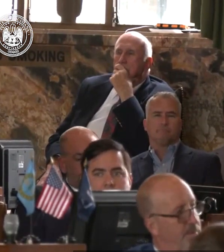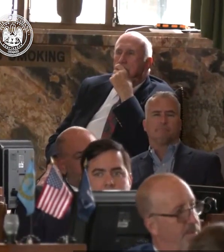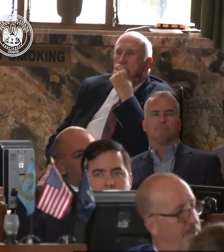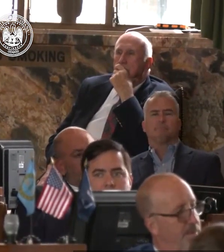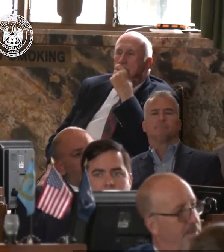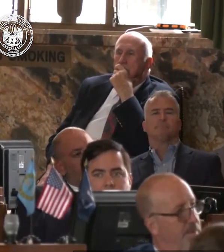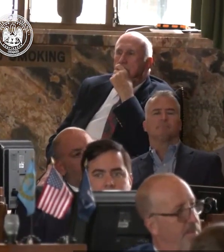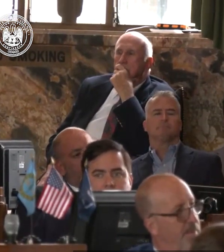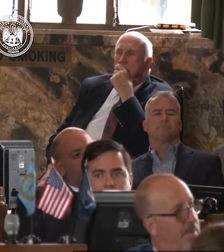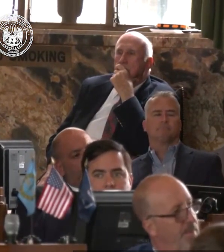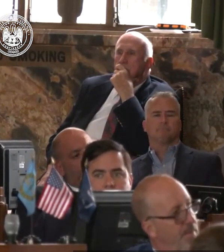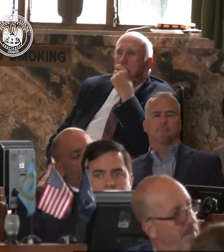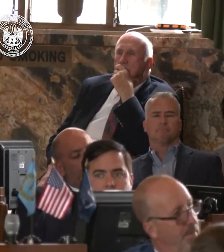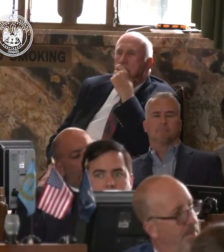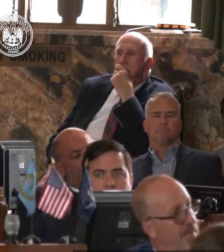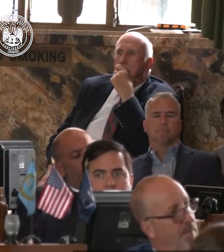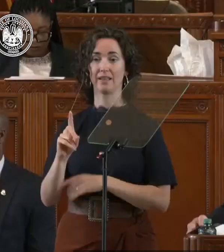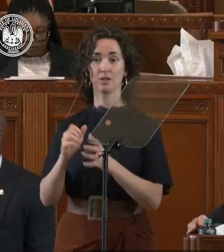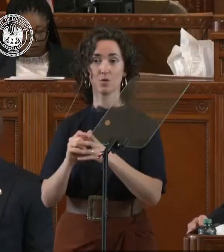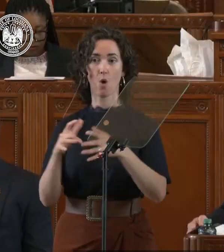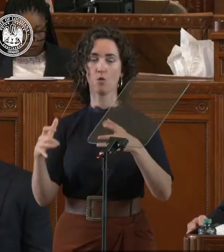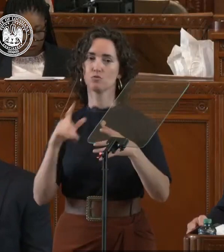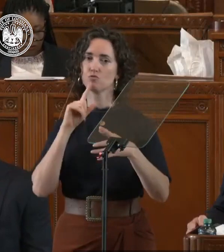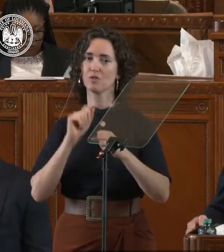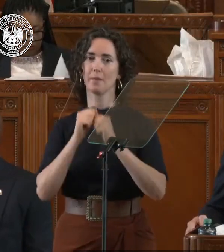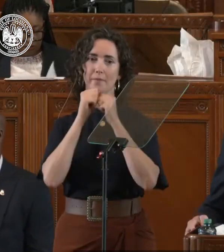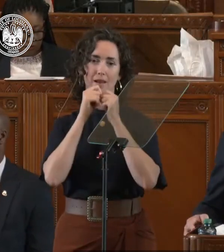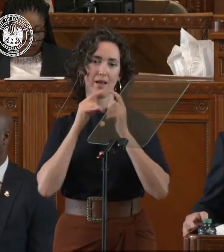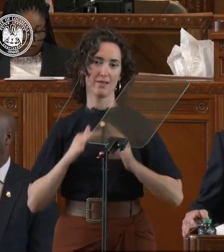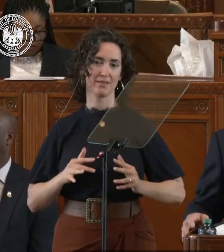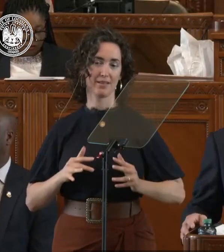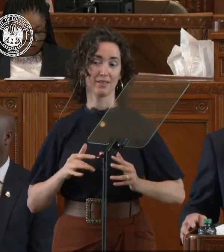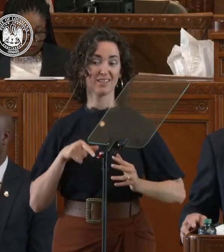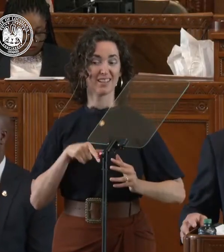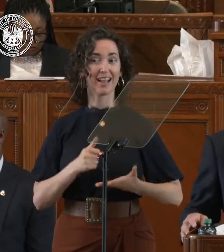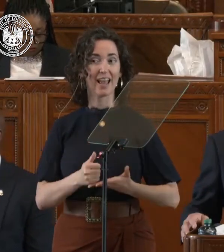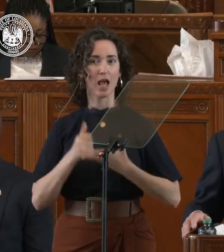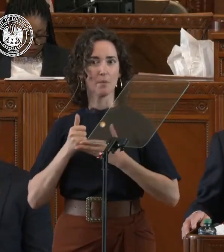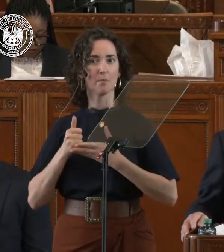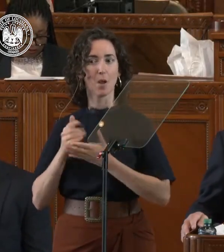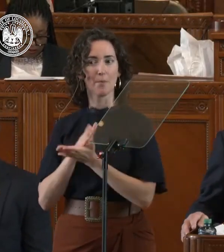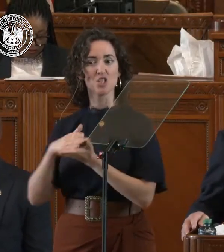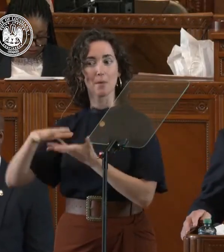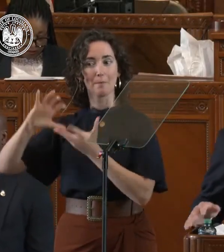Medicaid expansion has truly been a blessing, and it also helped us fix our budget mess too.